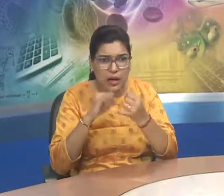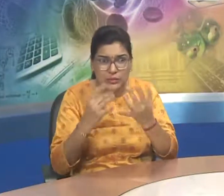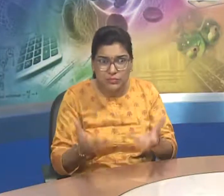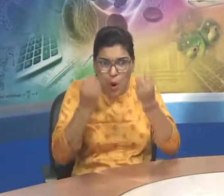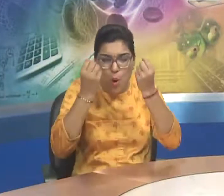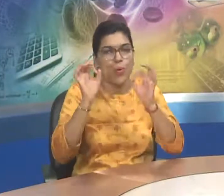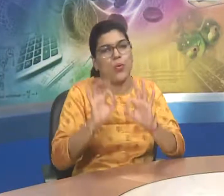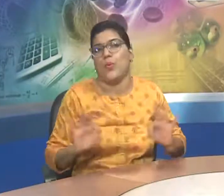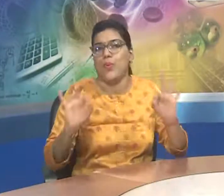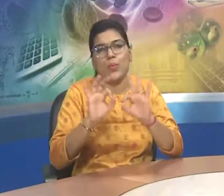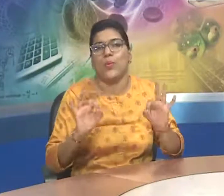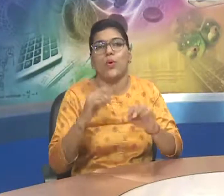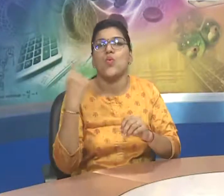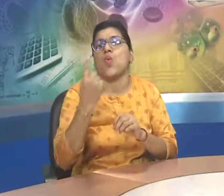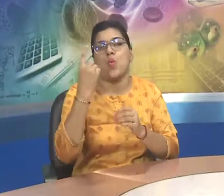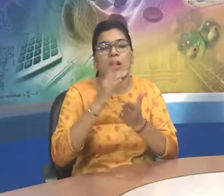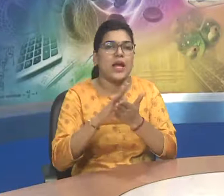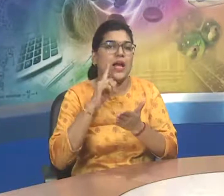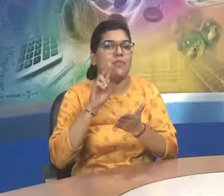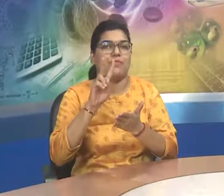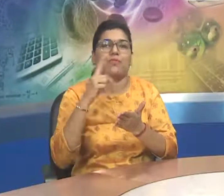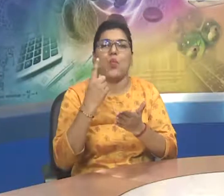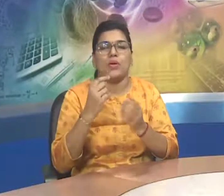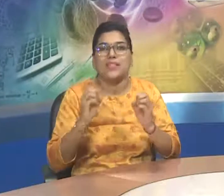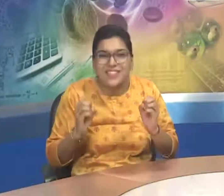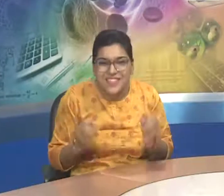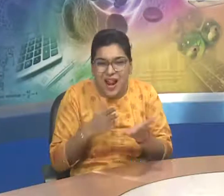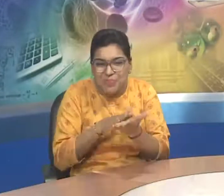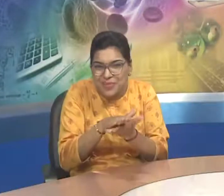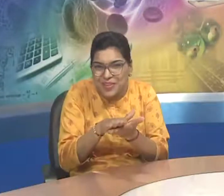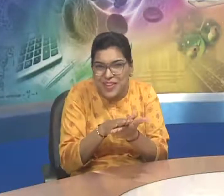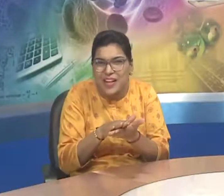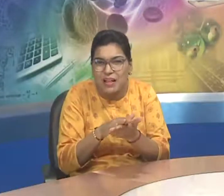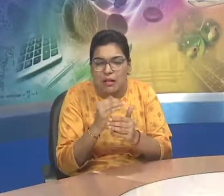He has not progressed to AIDS yet,